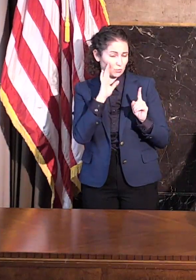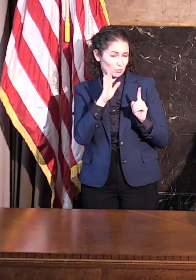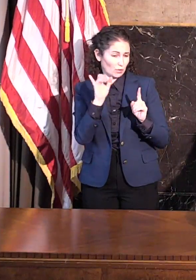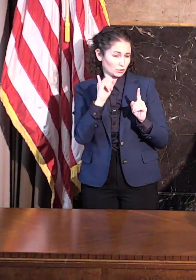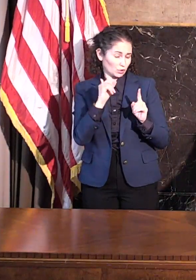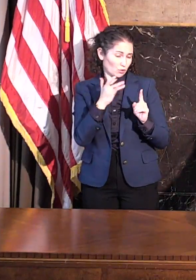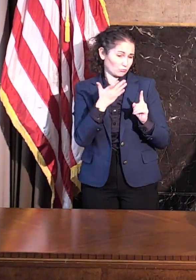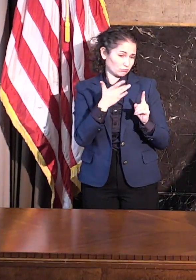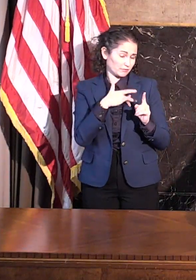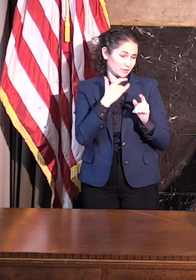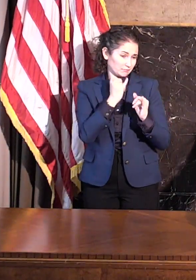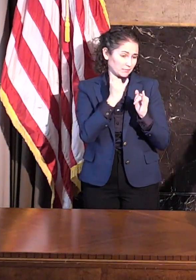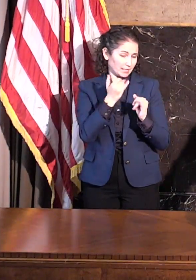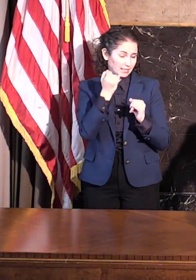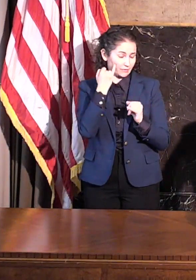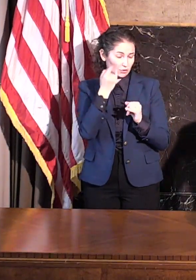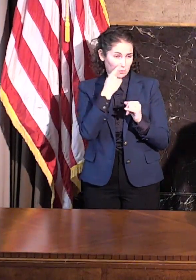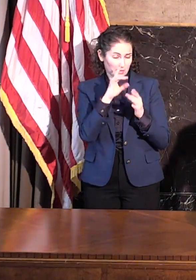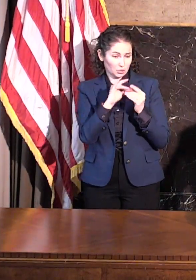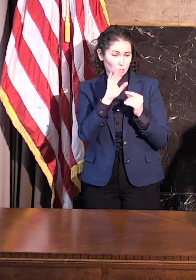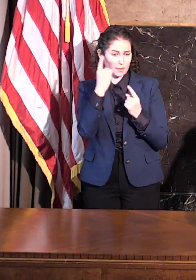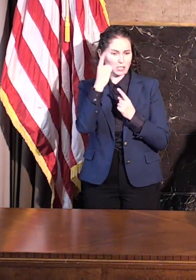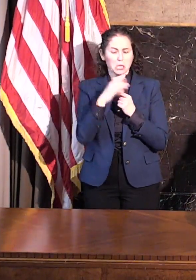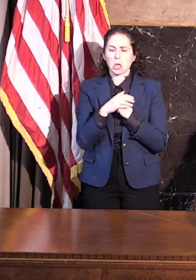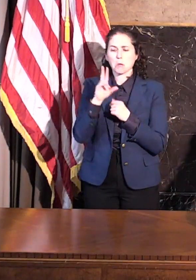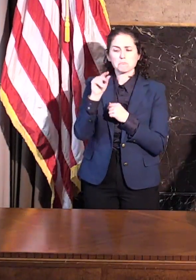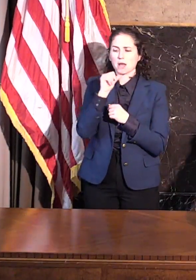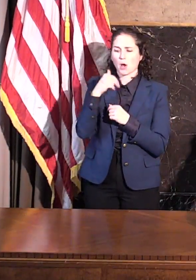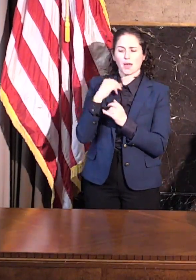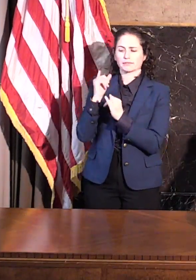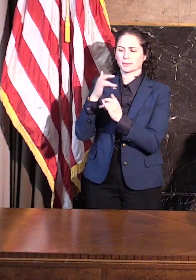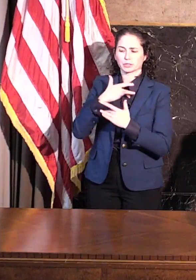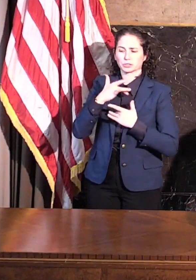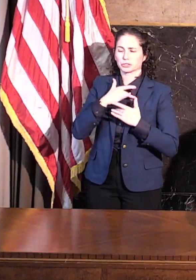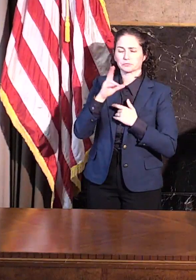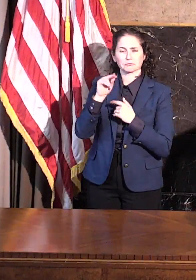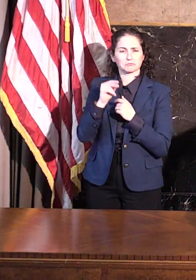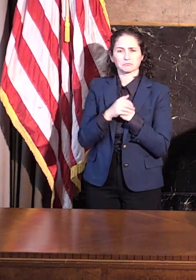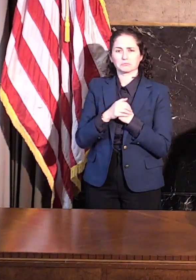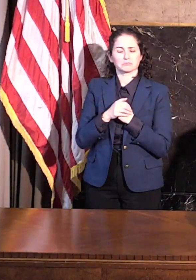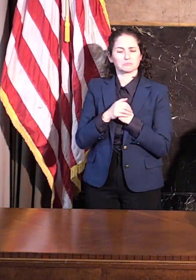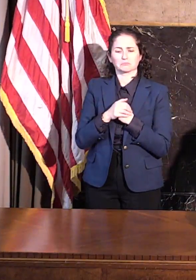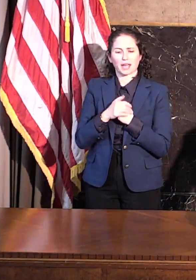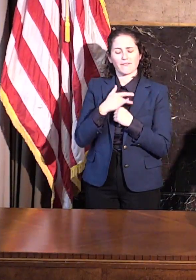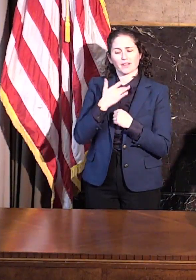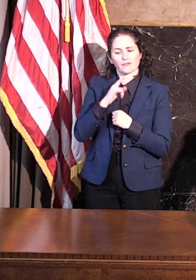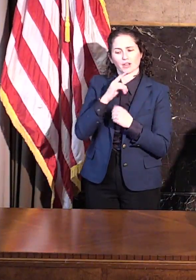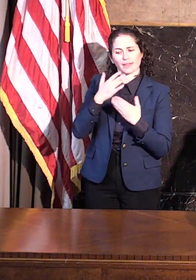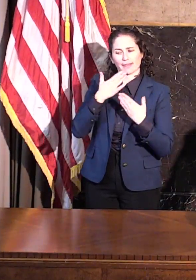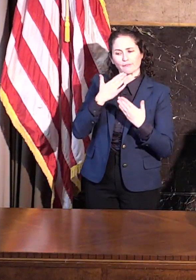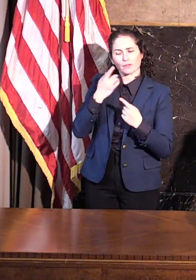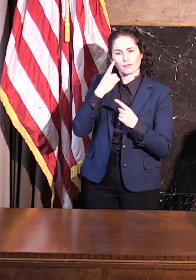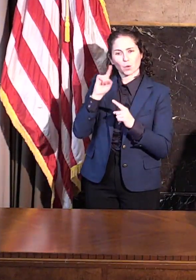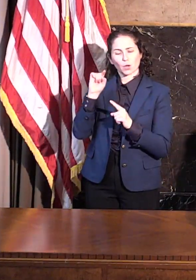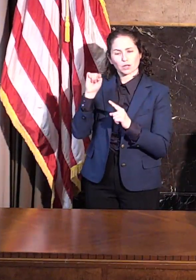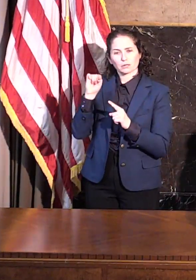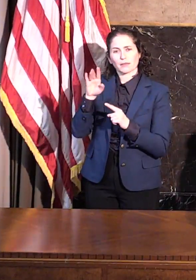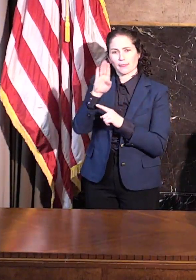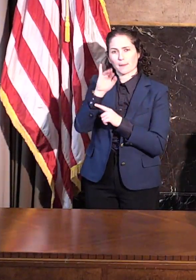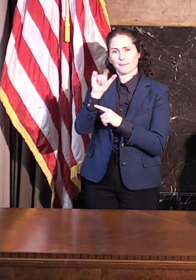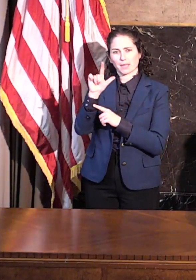we're working with those, the Nursing Home Association and those owners to provide more information, webinars, and asking their